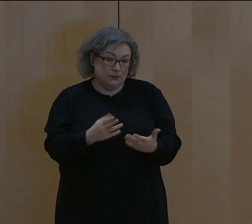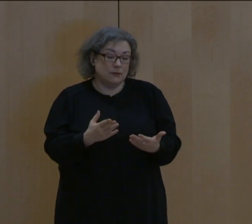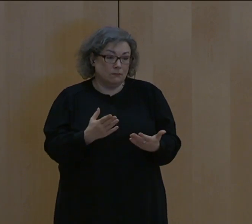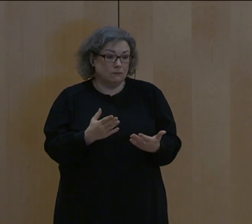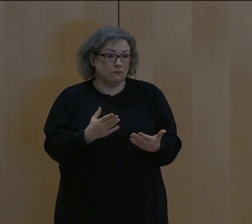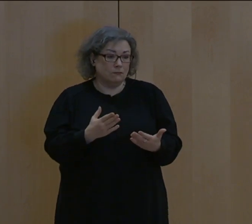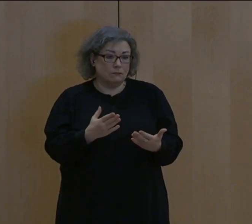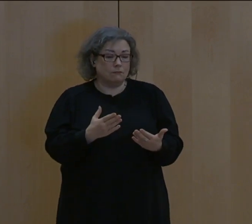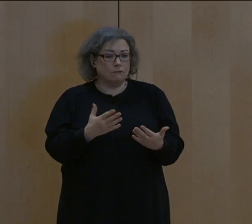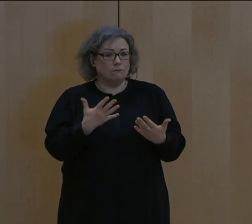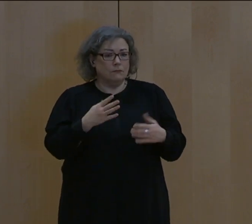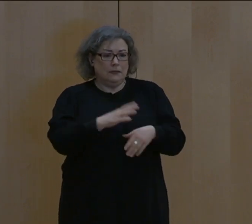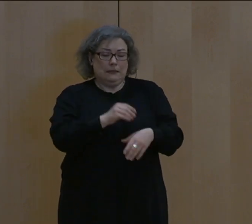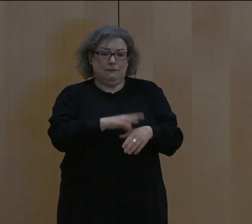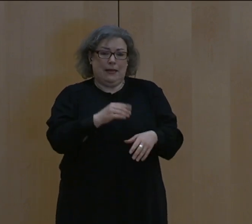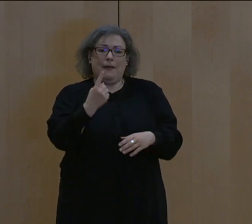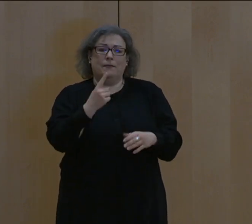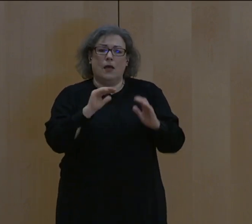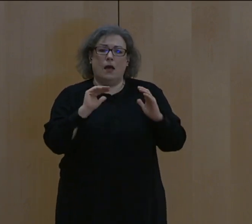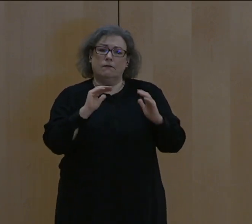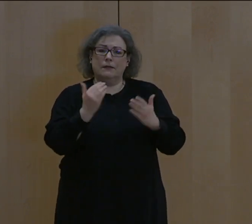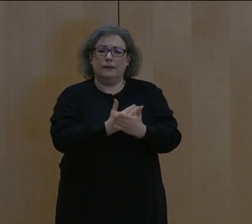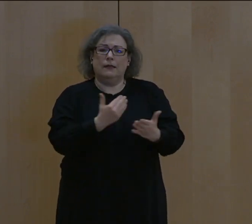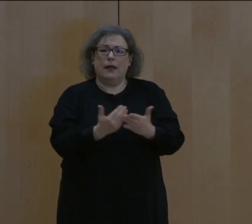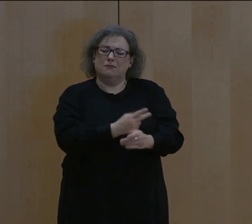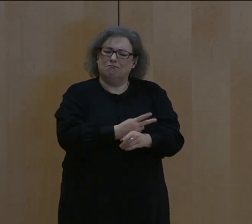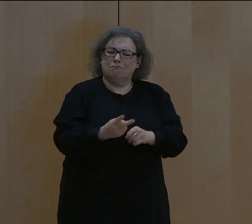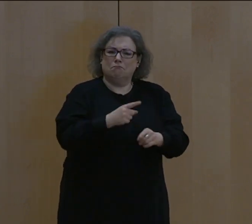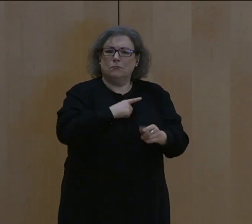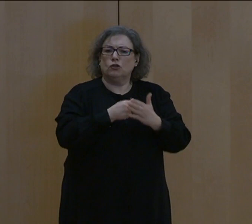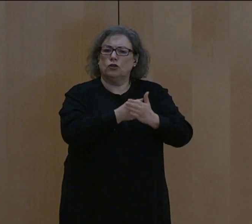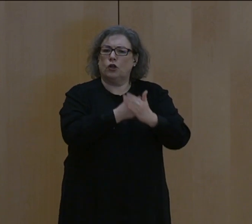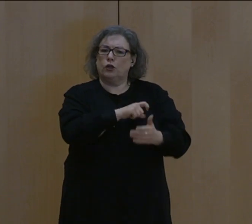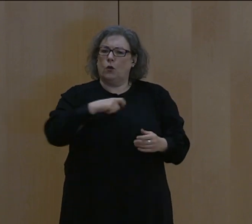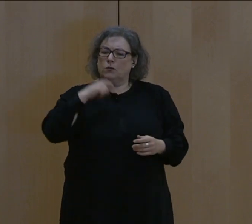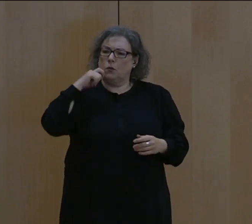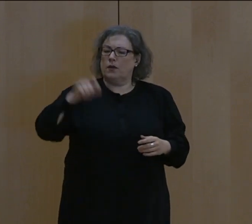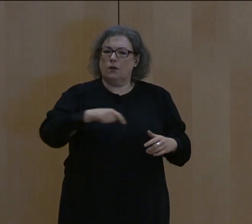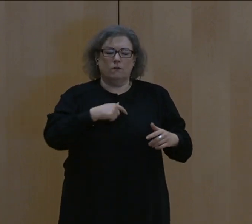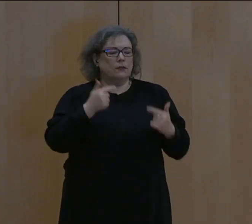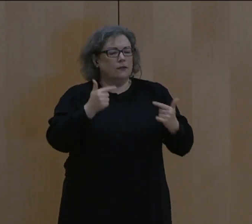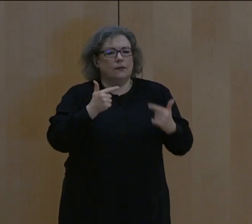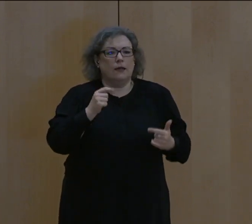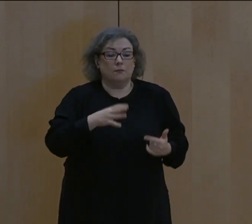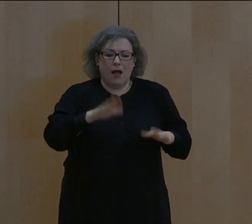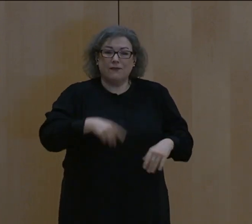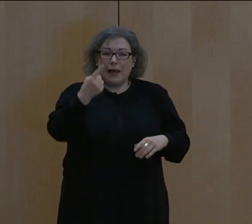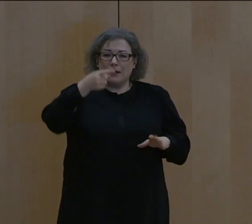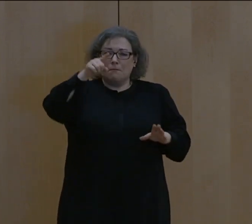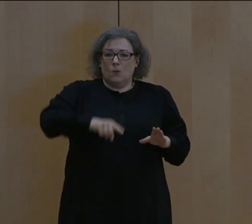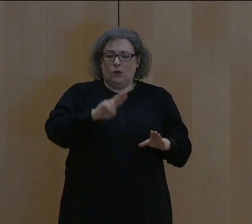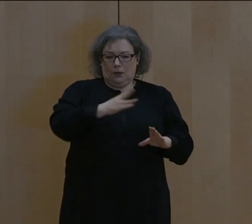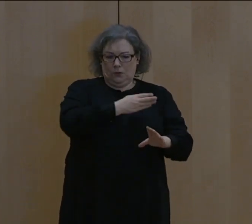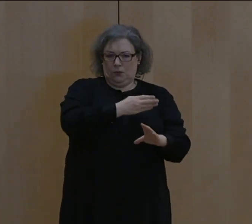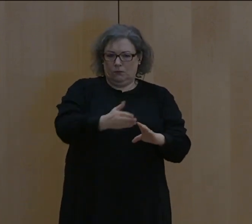Ukraine. I'm very grateful to you for this. This has been a month now since the beginning of the biggest test, a full-fledged war